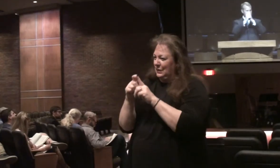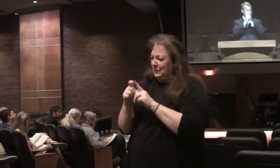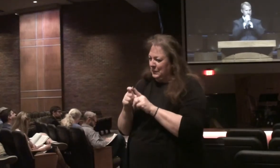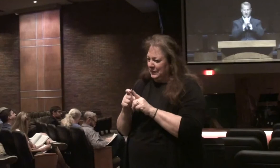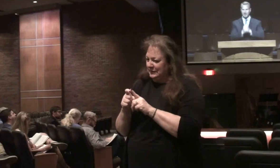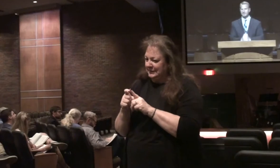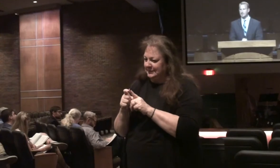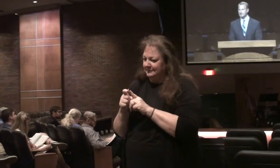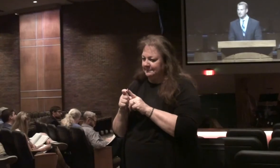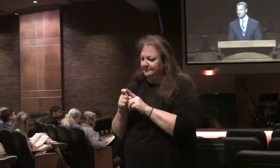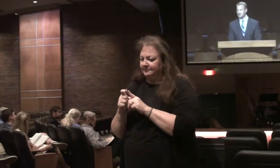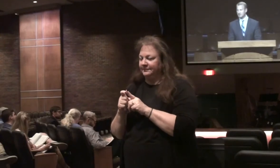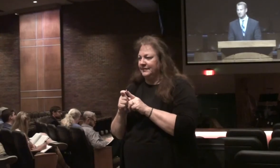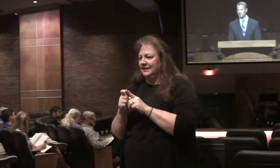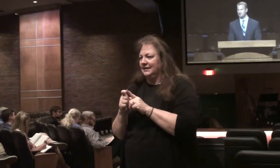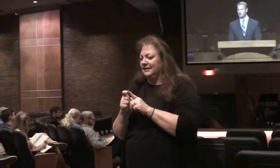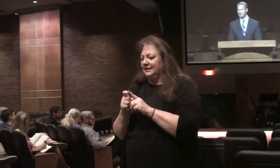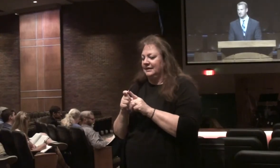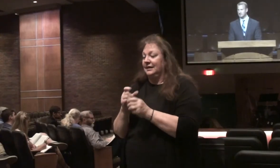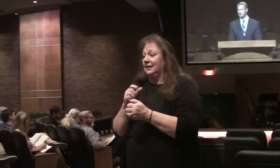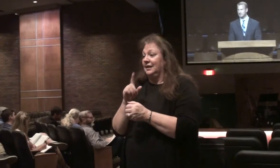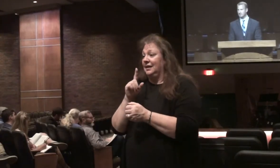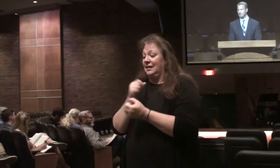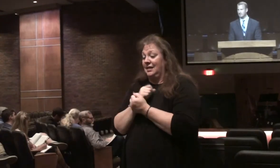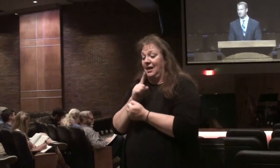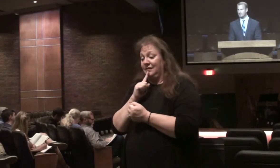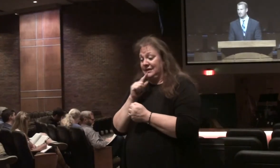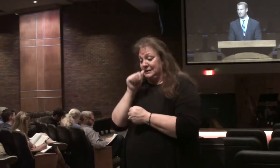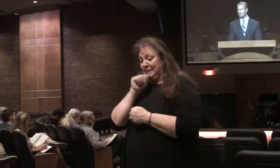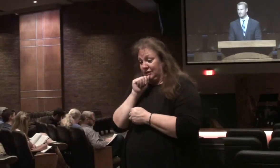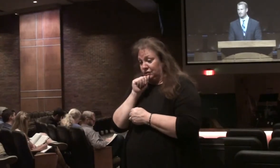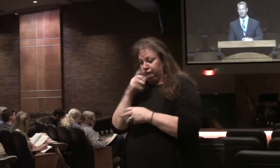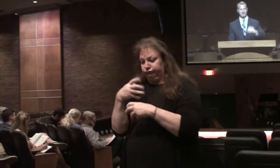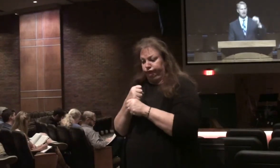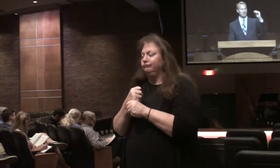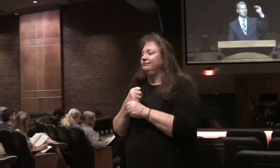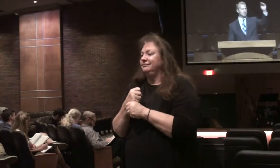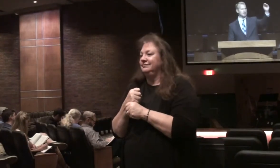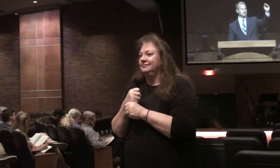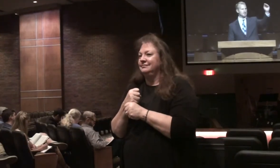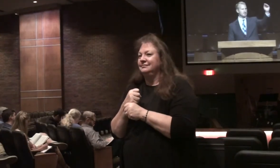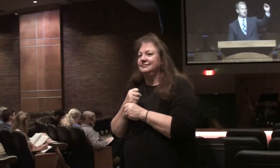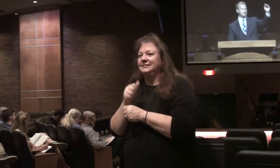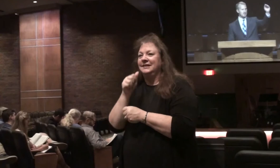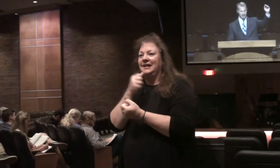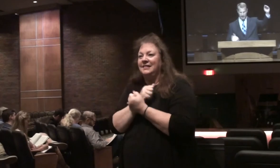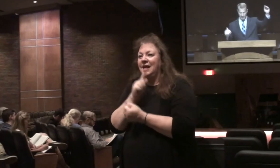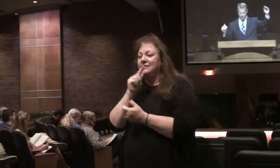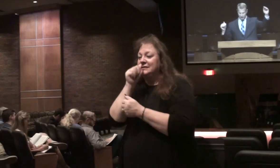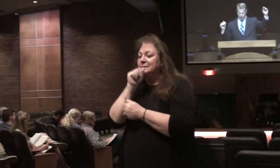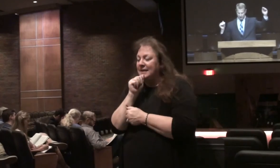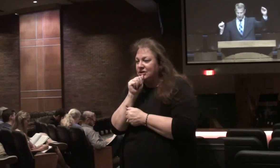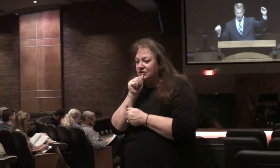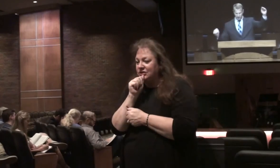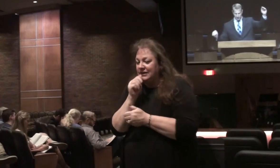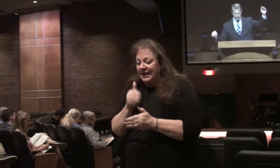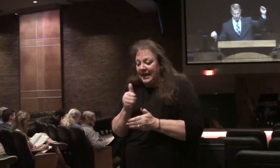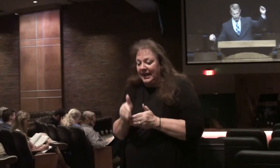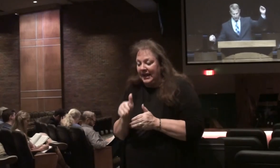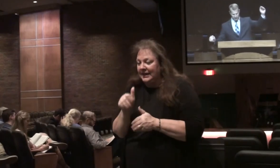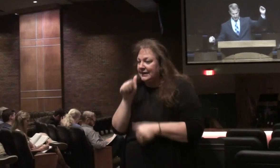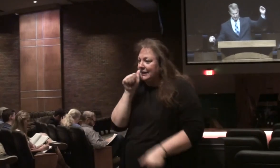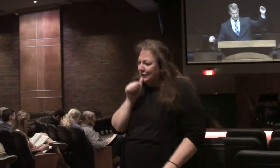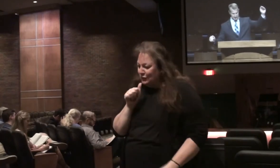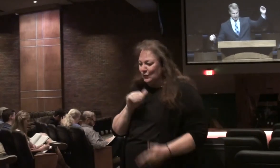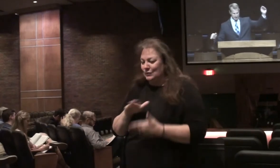are, this is basically a synonym of love is patient. Starts out, love is patient. And love endures